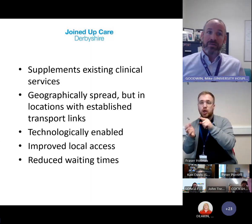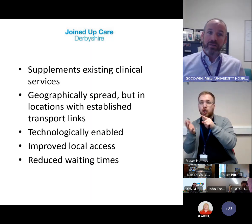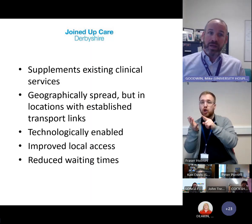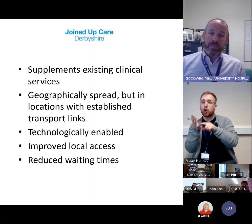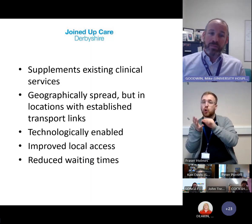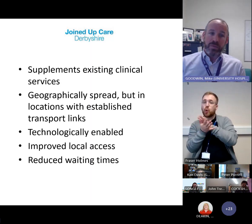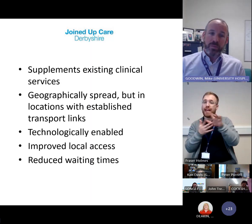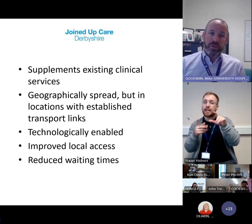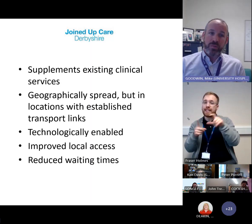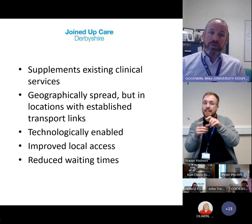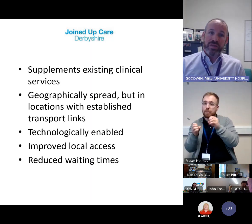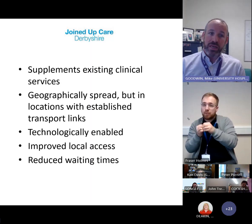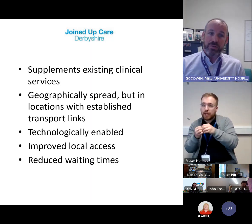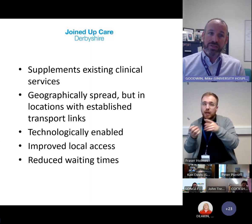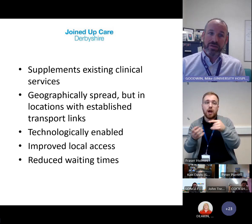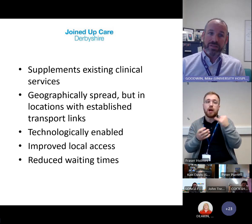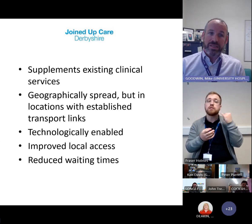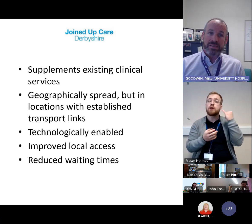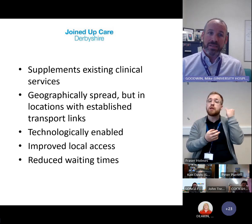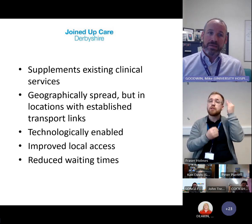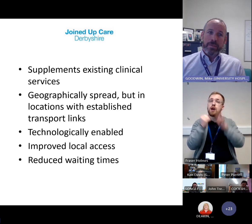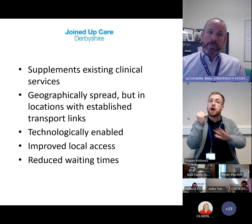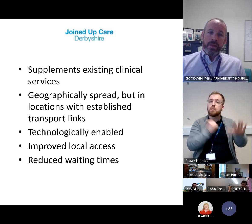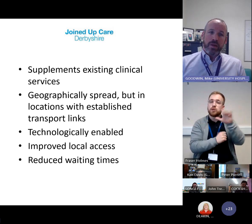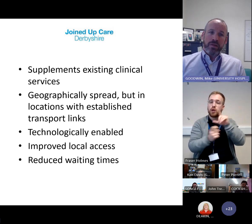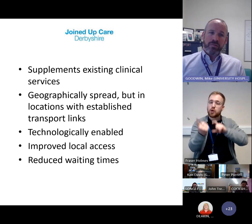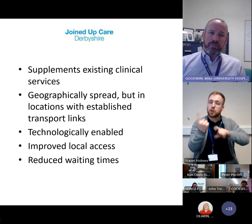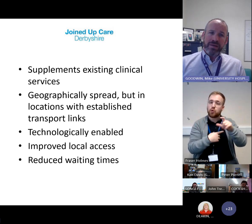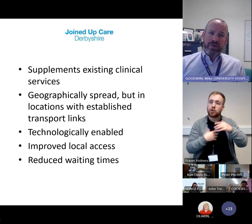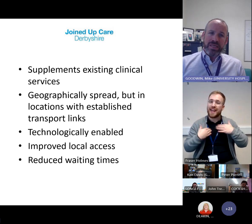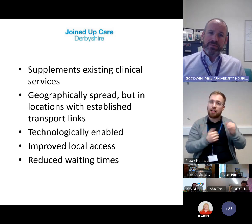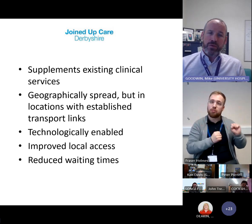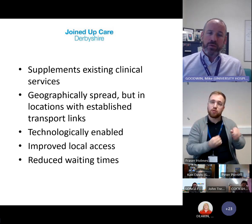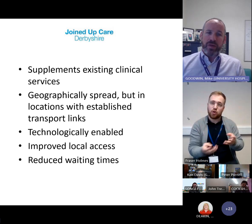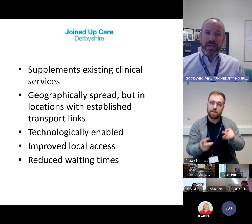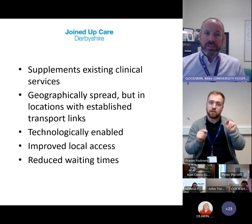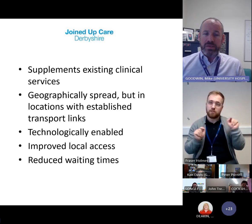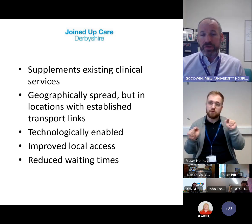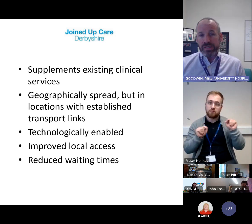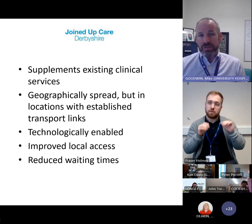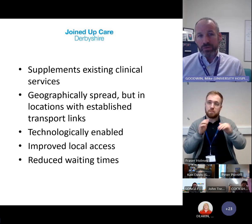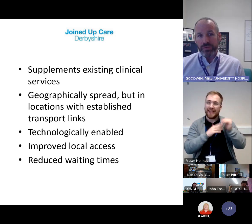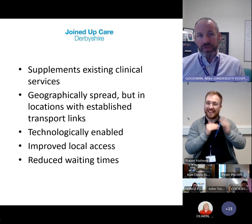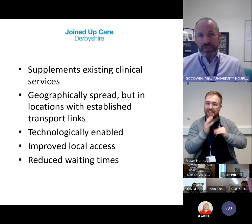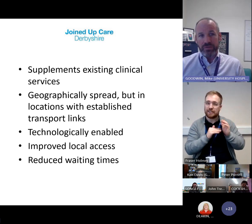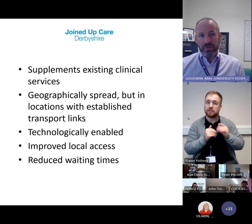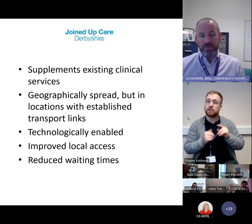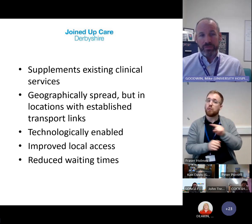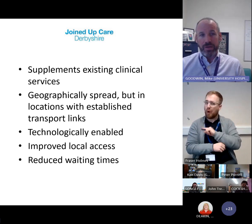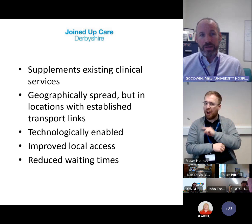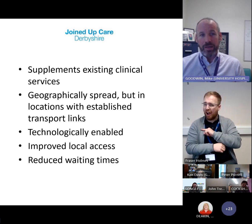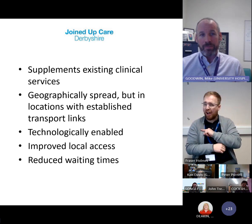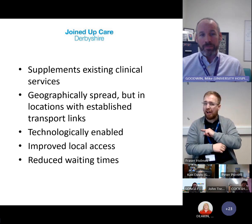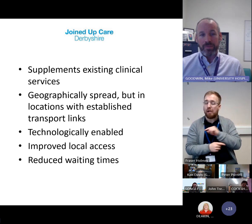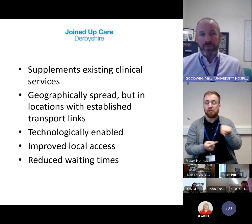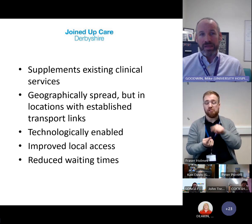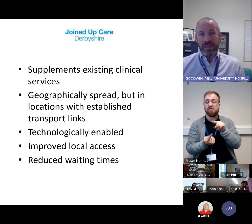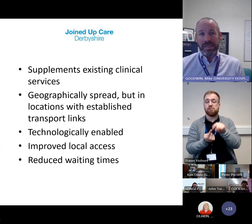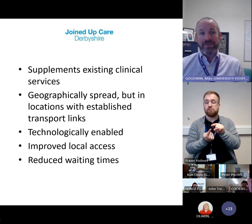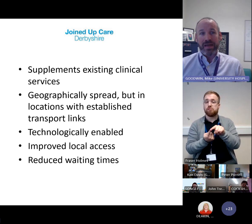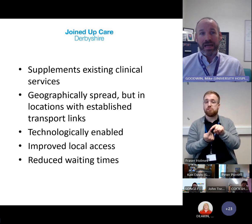UHDB and Derbyshire Community Health Services. And the main reason for that is, first of all, the sort